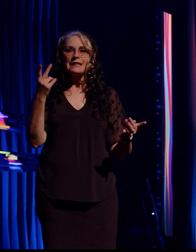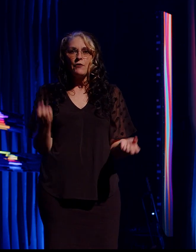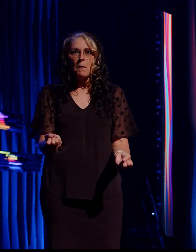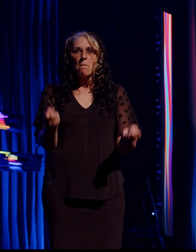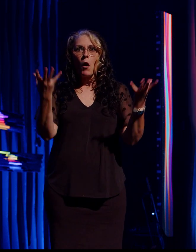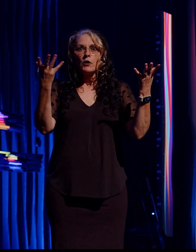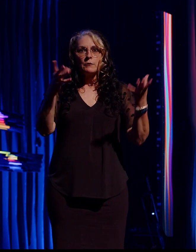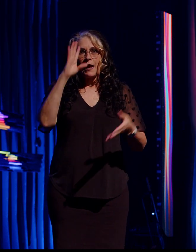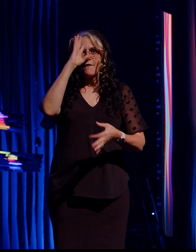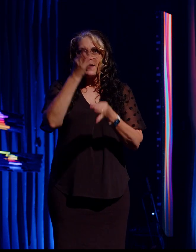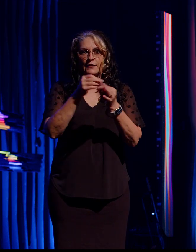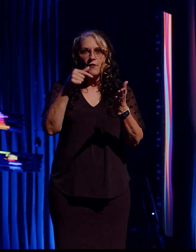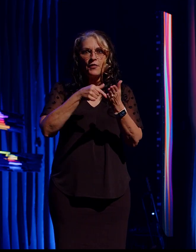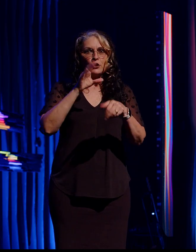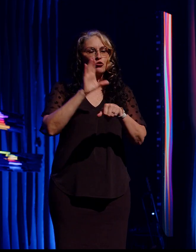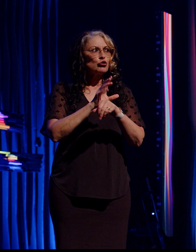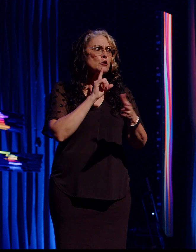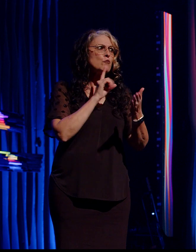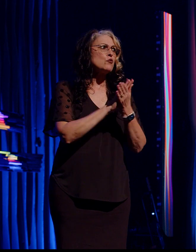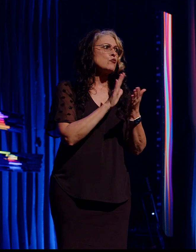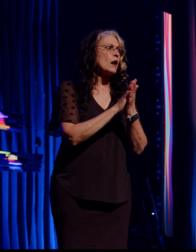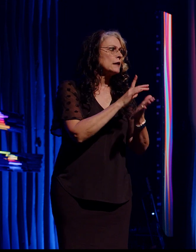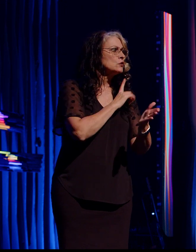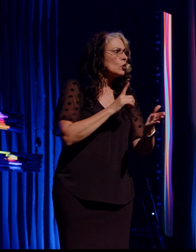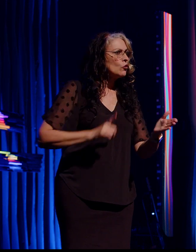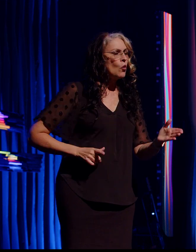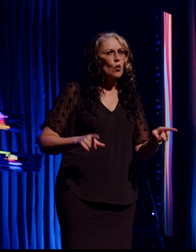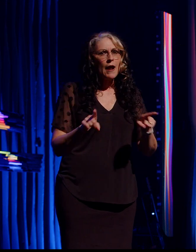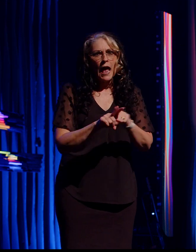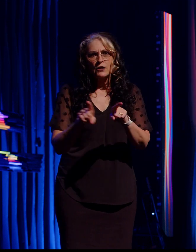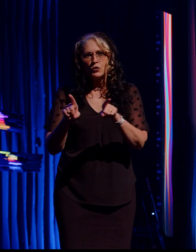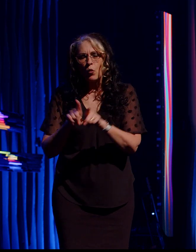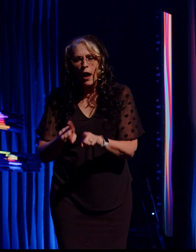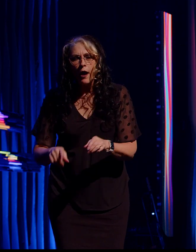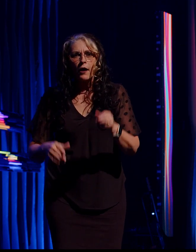the faithfulness of this church, which praise the Lord for that as well.